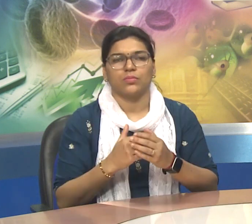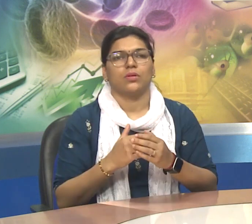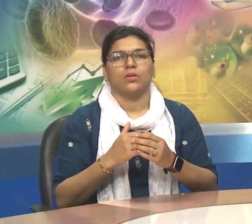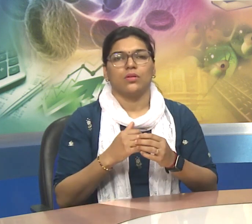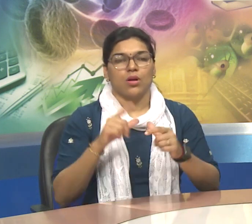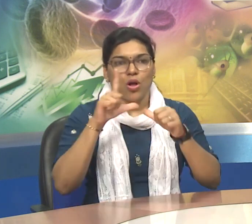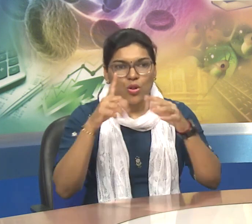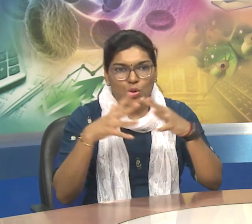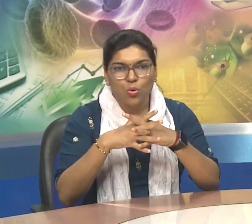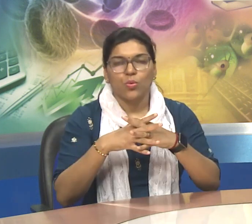Benefits.